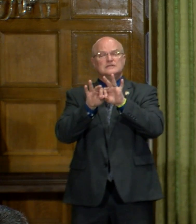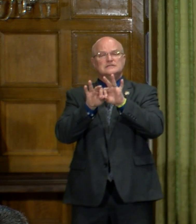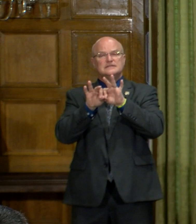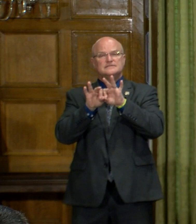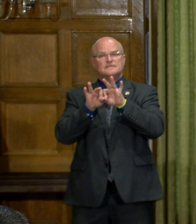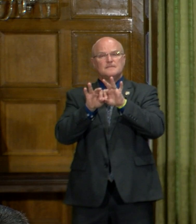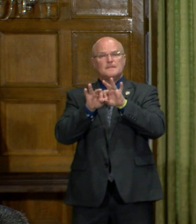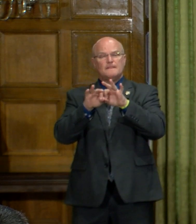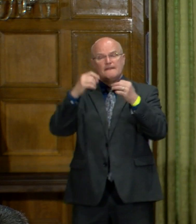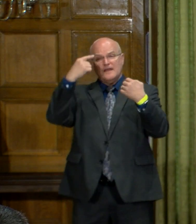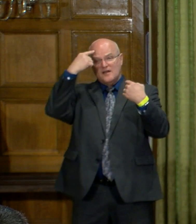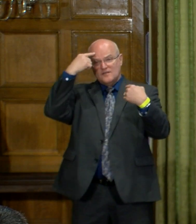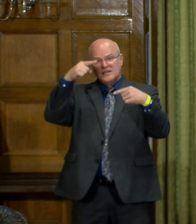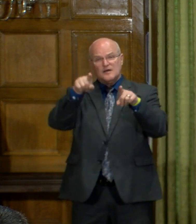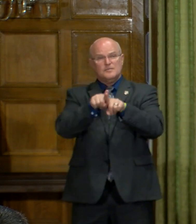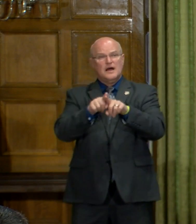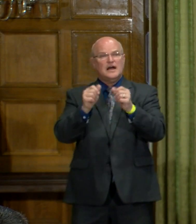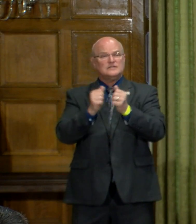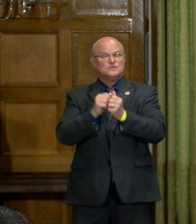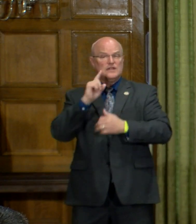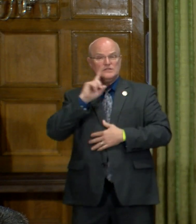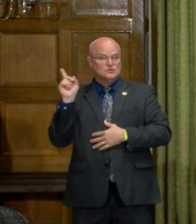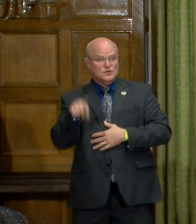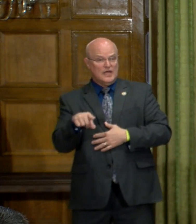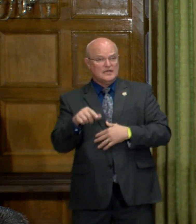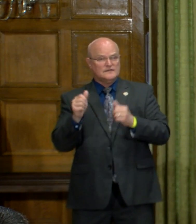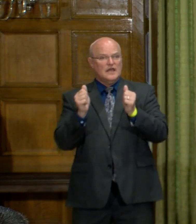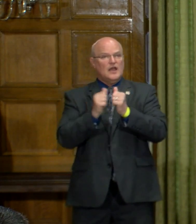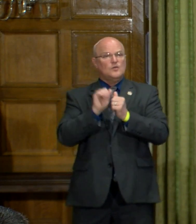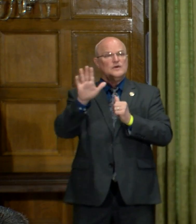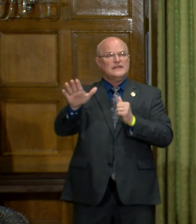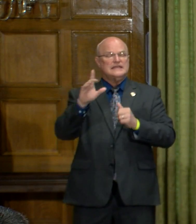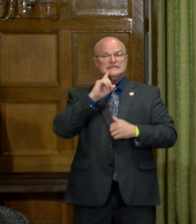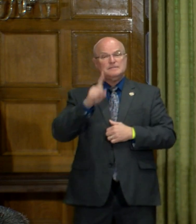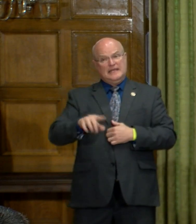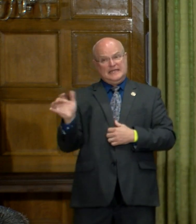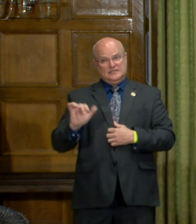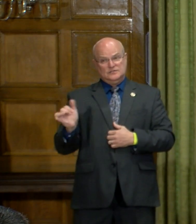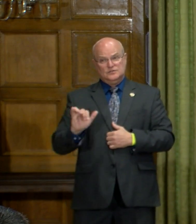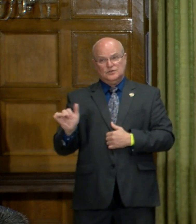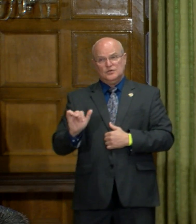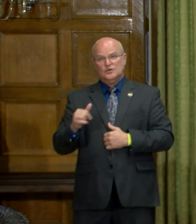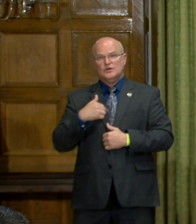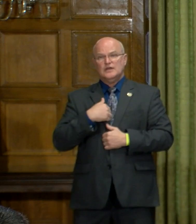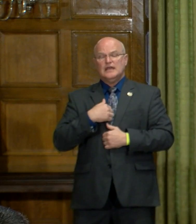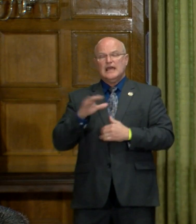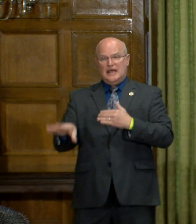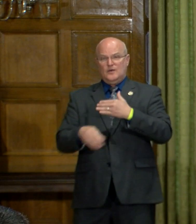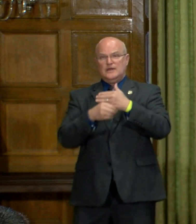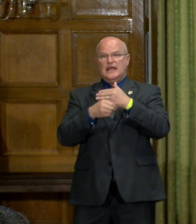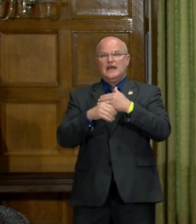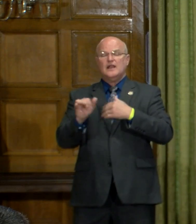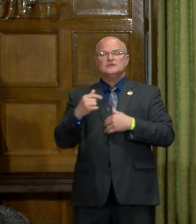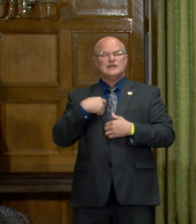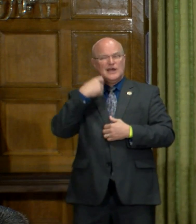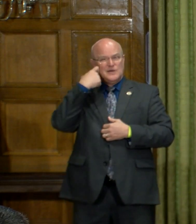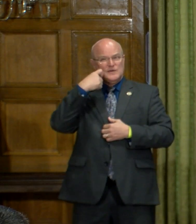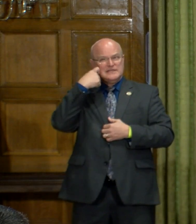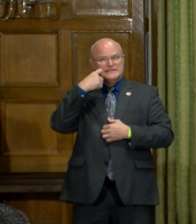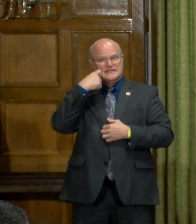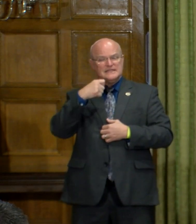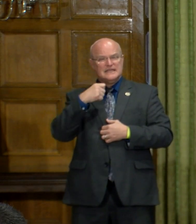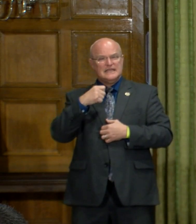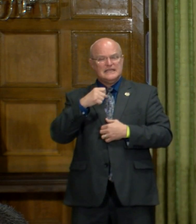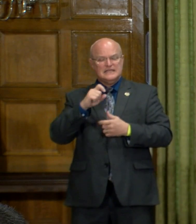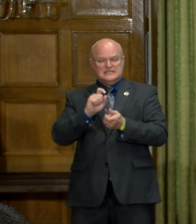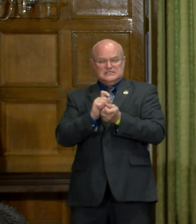of compliance with our directives and with his mandates as well. And I would add that I recently amended